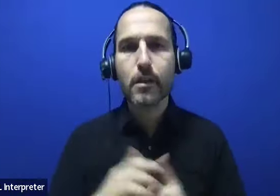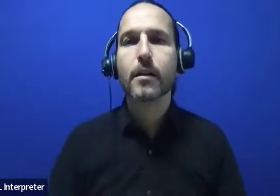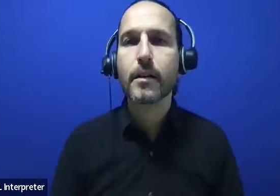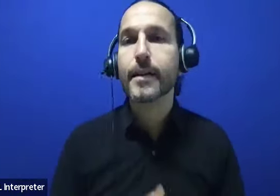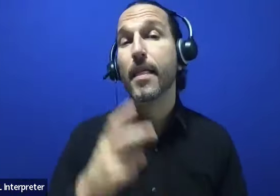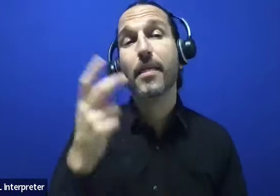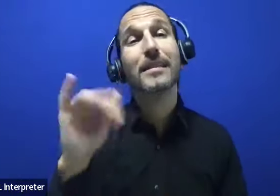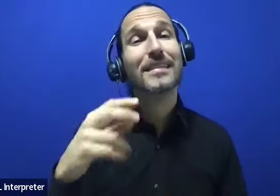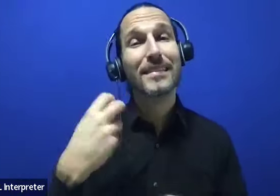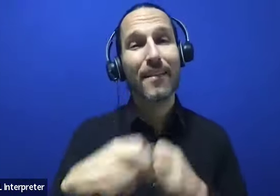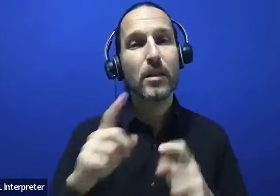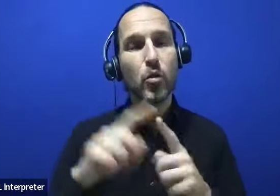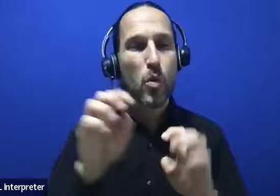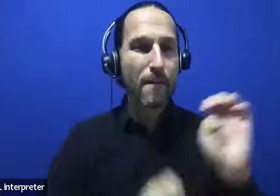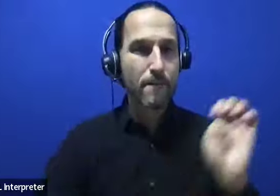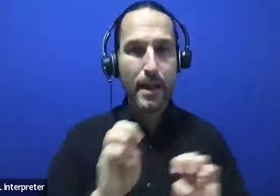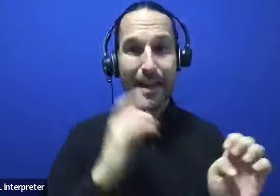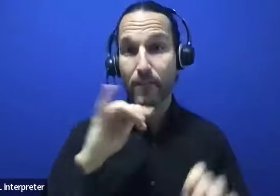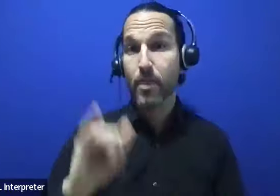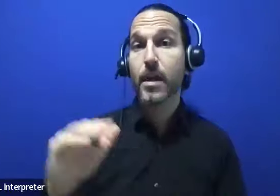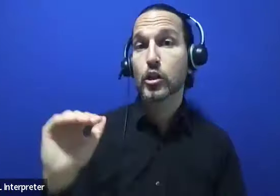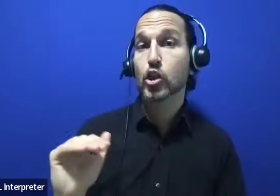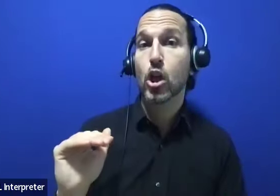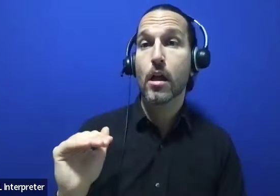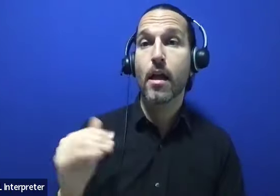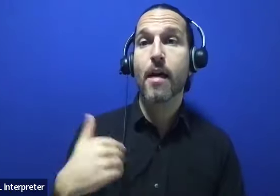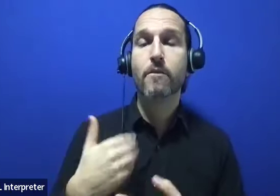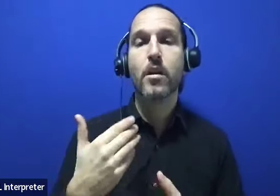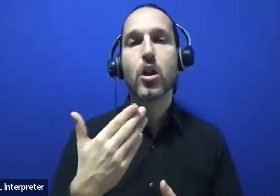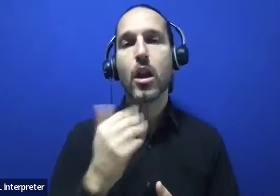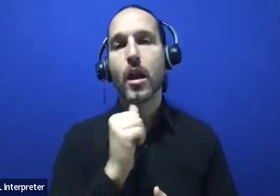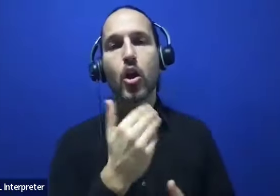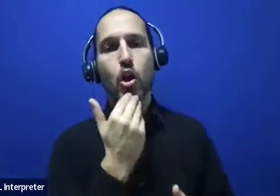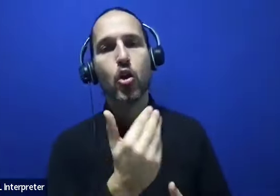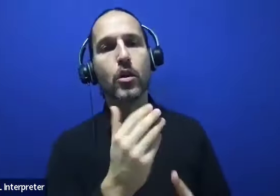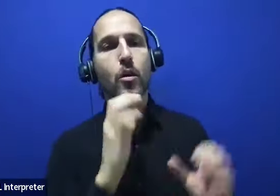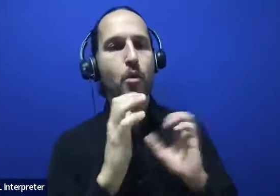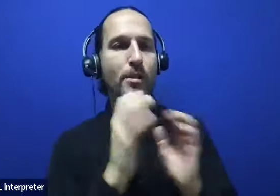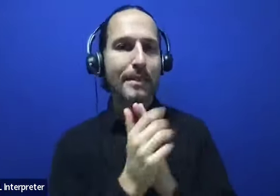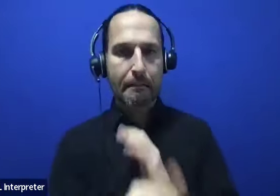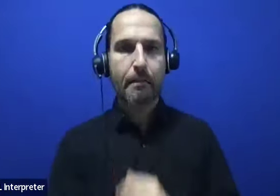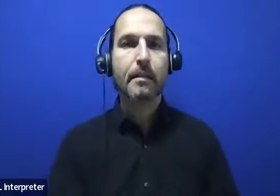to evaluate, particularly if a child doesn't have good communication skills.